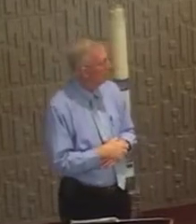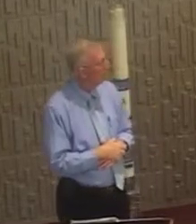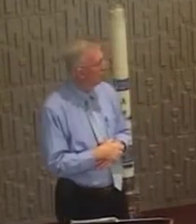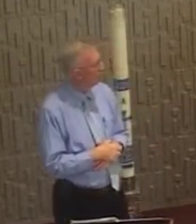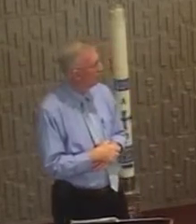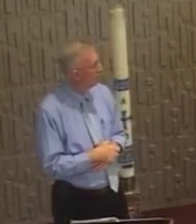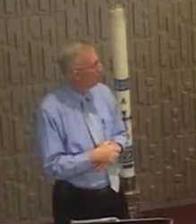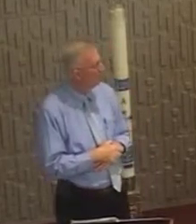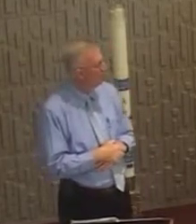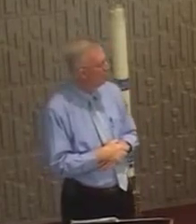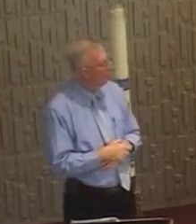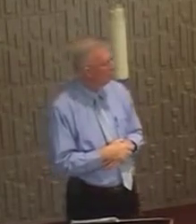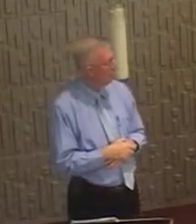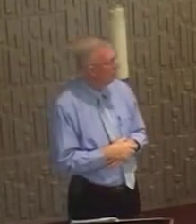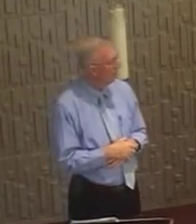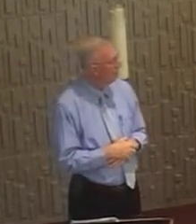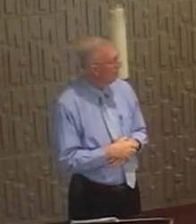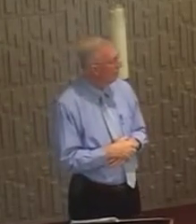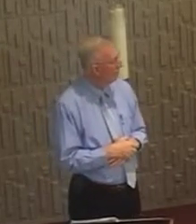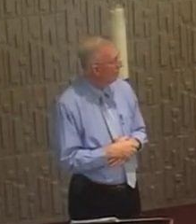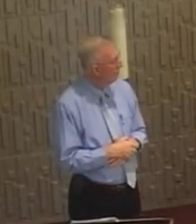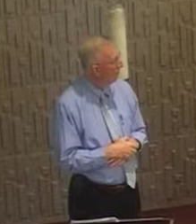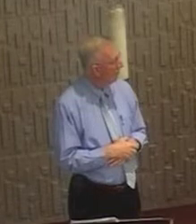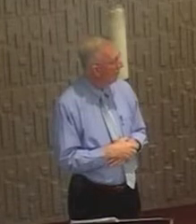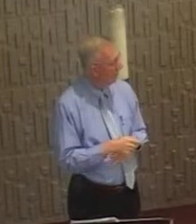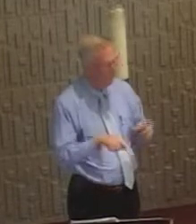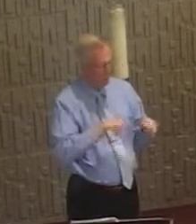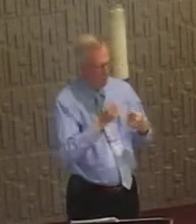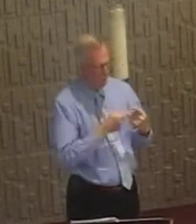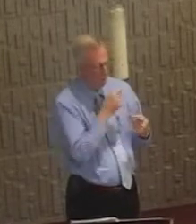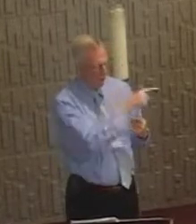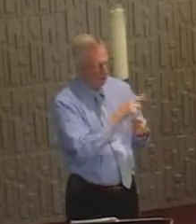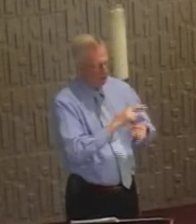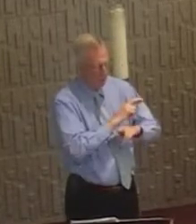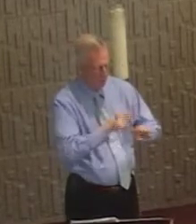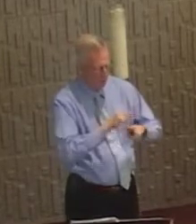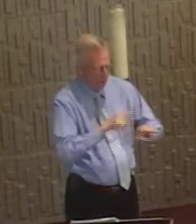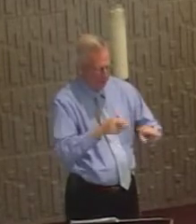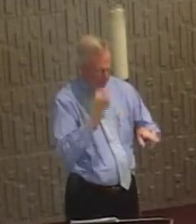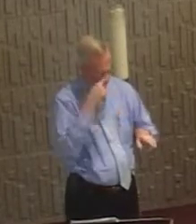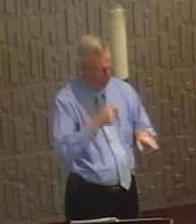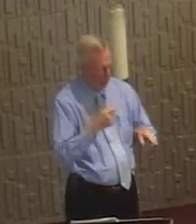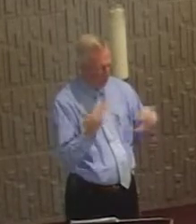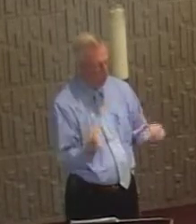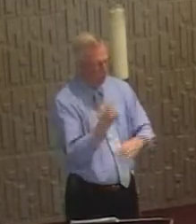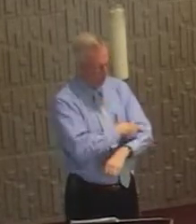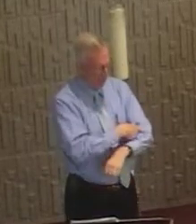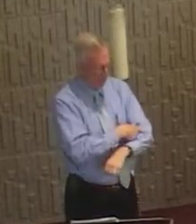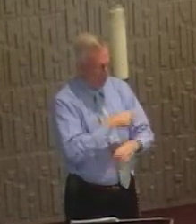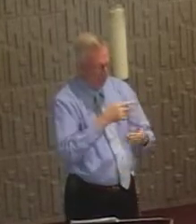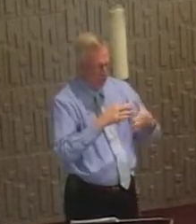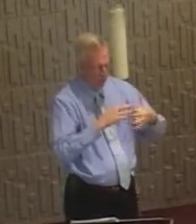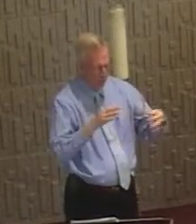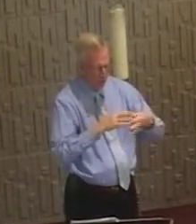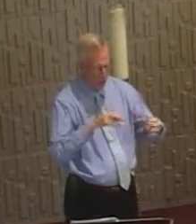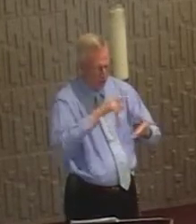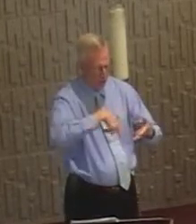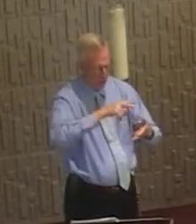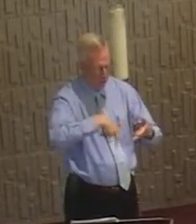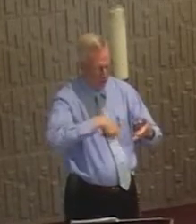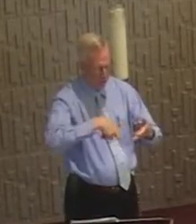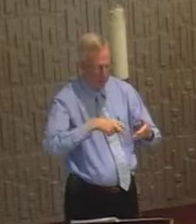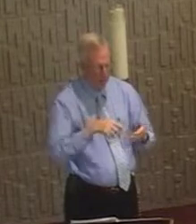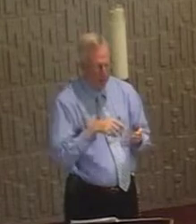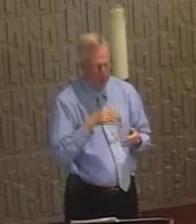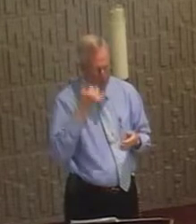happening. And as I was getting ready for this weekend, this story that I'd read in the Buffalo News a number of years ago sprang